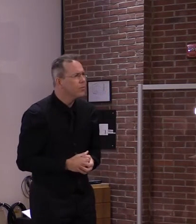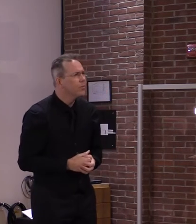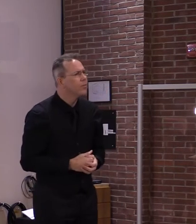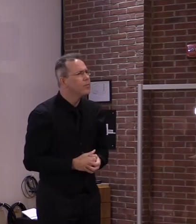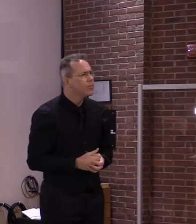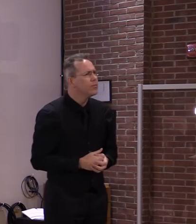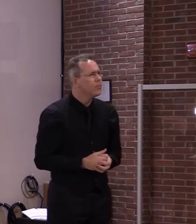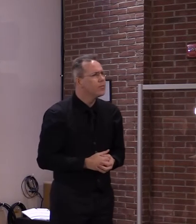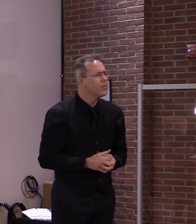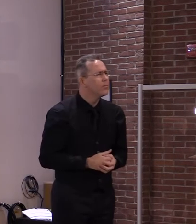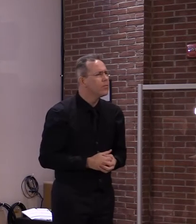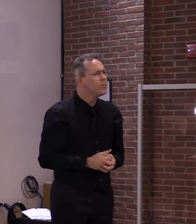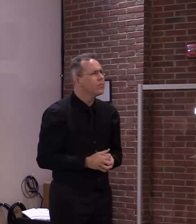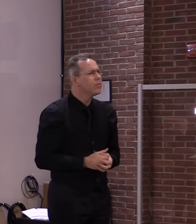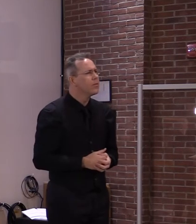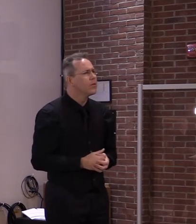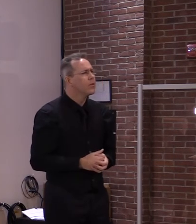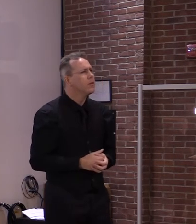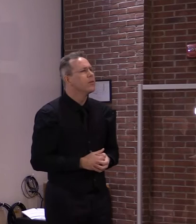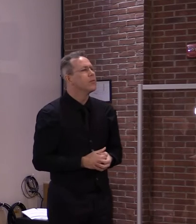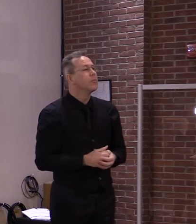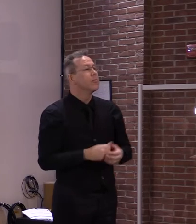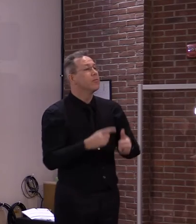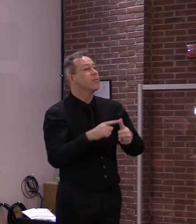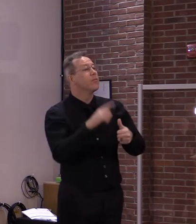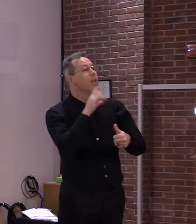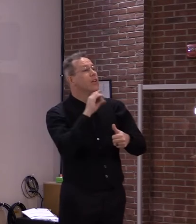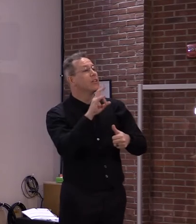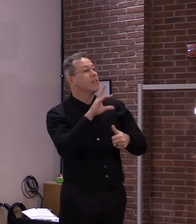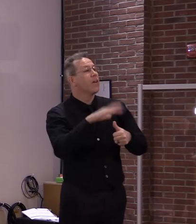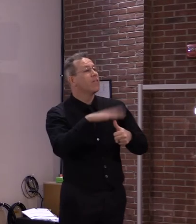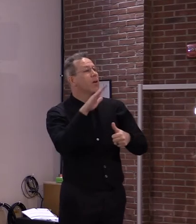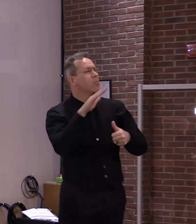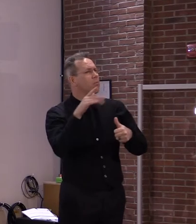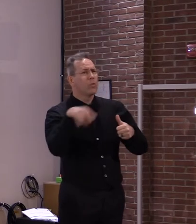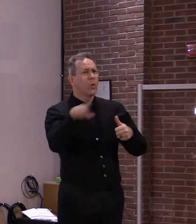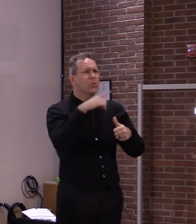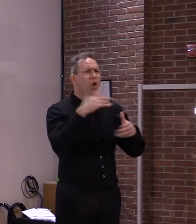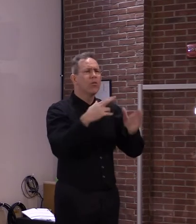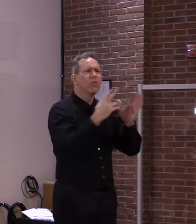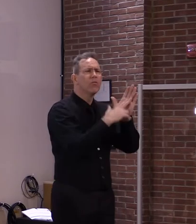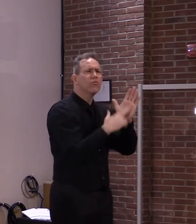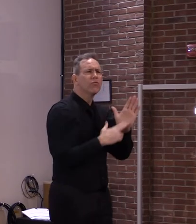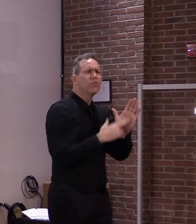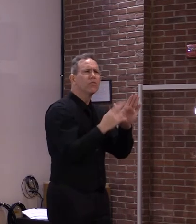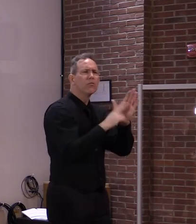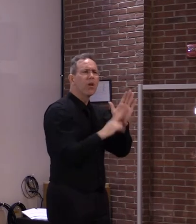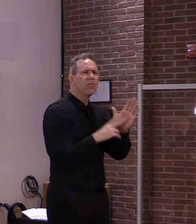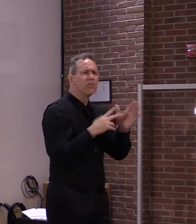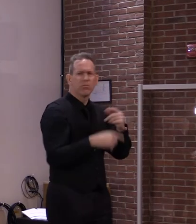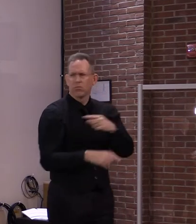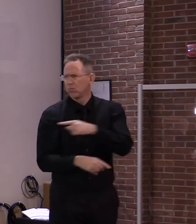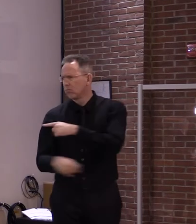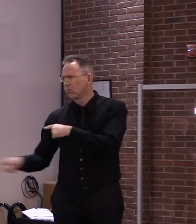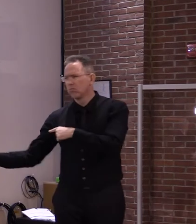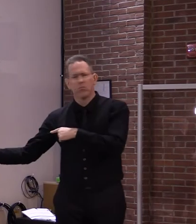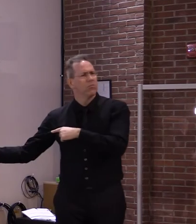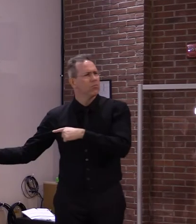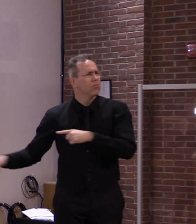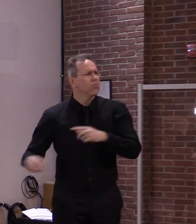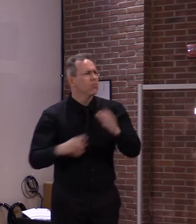for the 75 and up they've registered we'll use the same list that they registered on so we would know uh who is on the